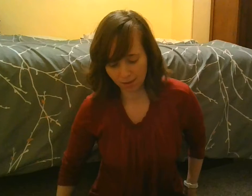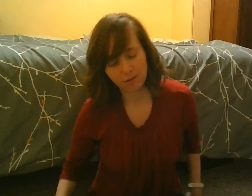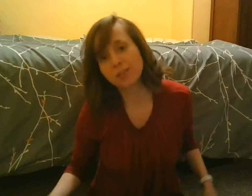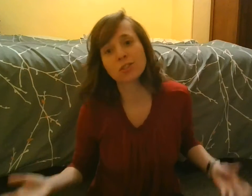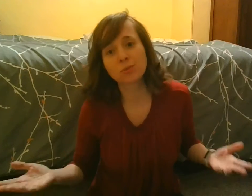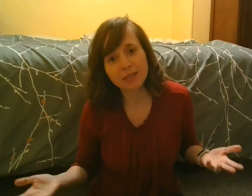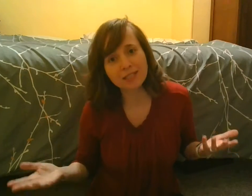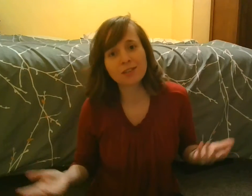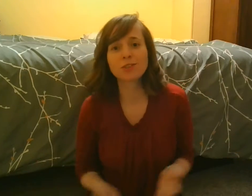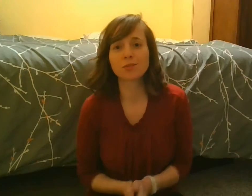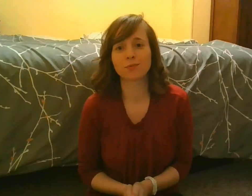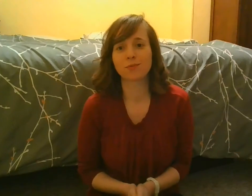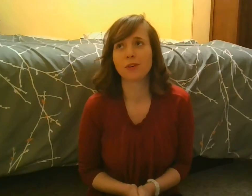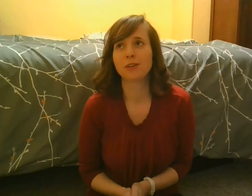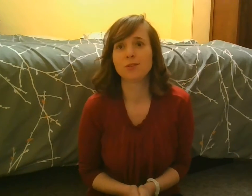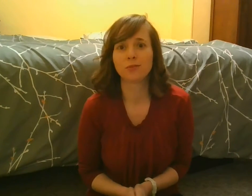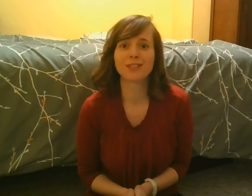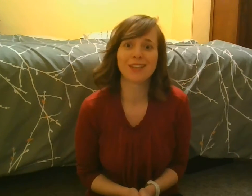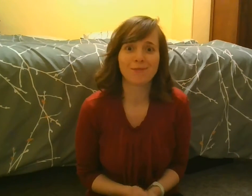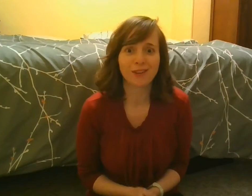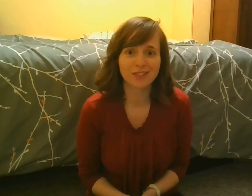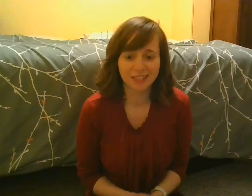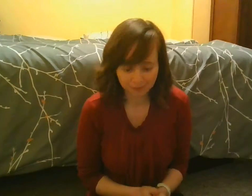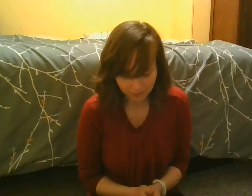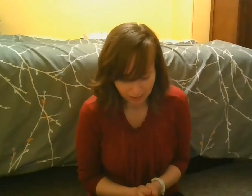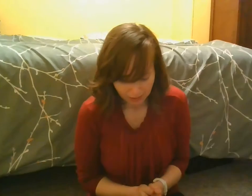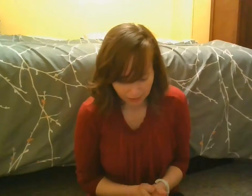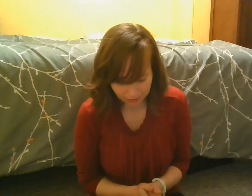And it also for used for dumbfounded.